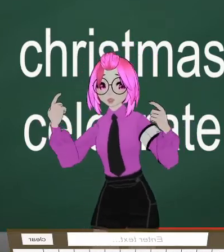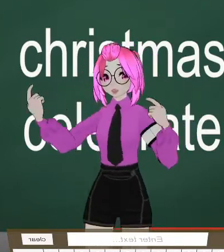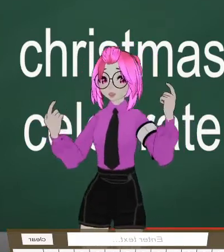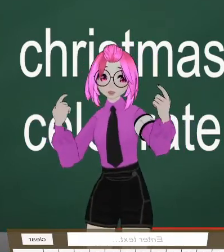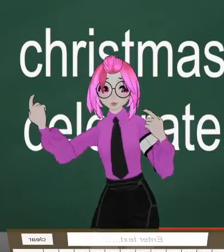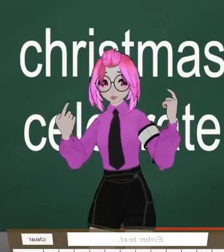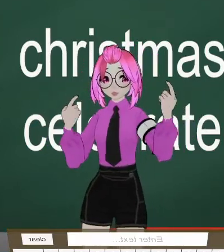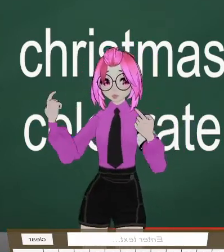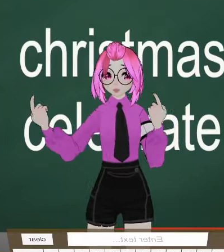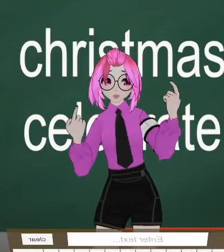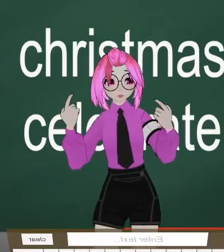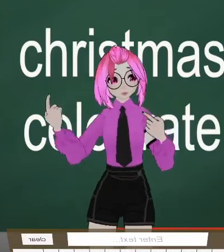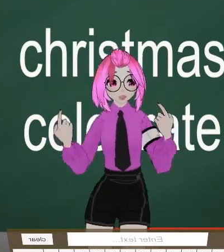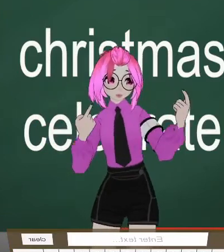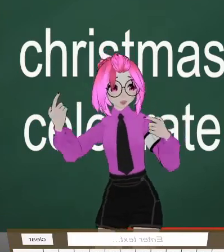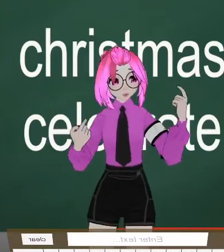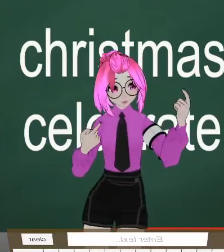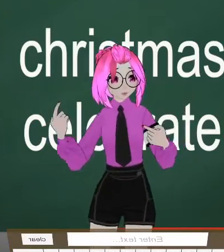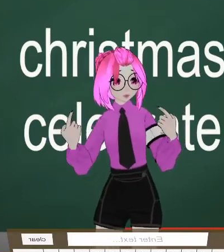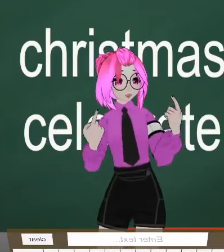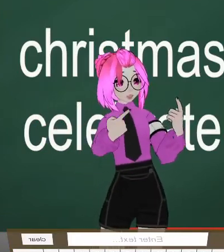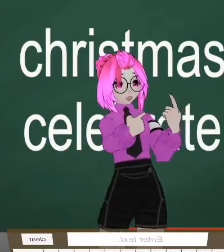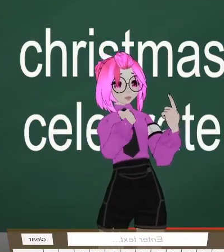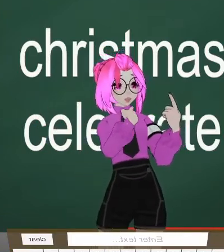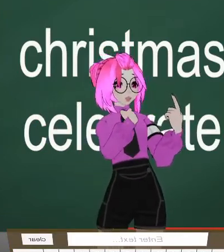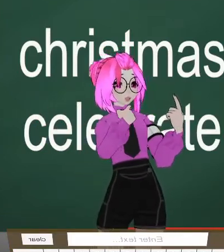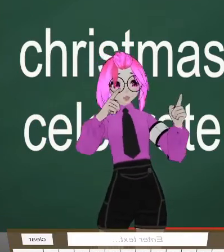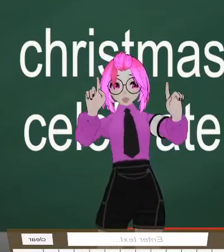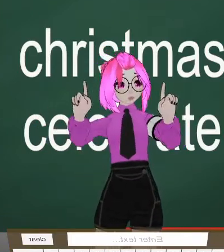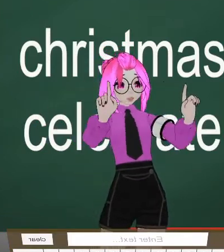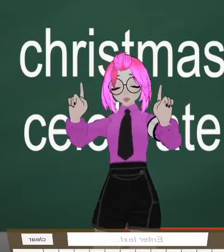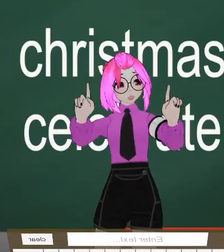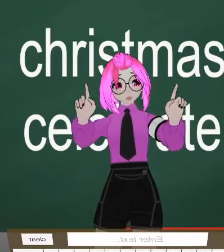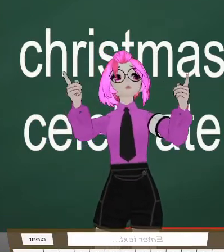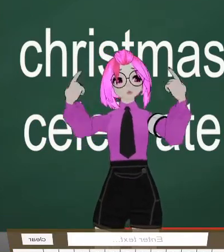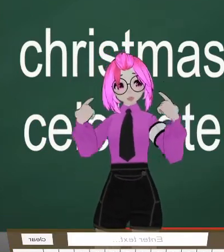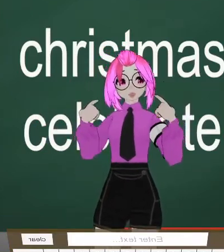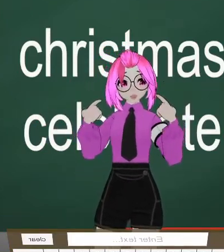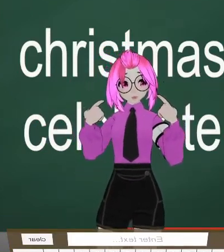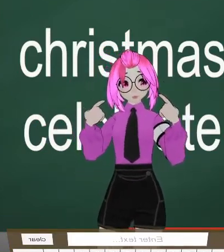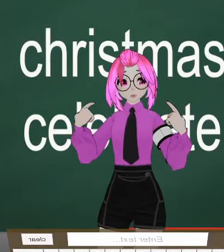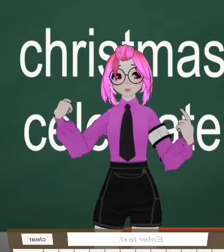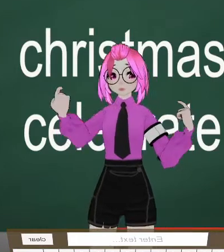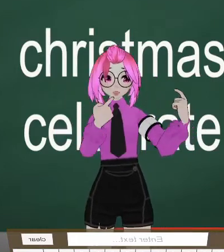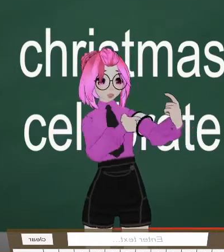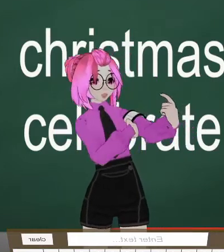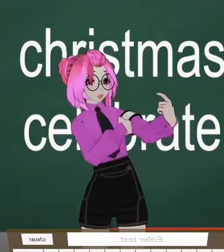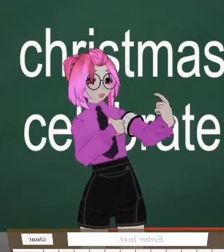celebrate yay you're gonna have it pointed towards yourself not this like this and you're gonna have it